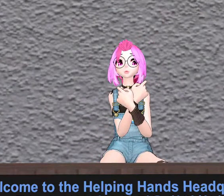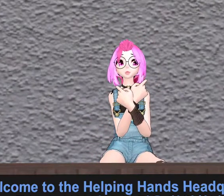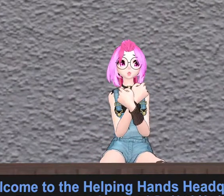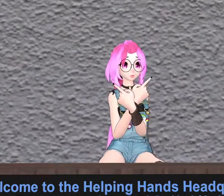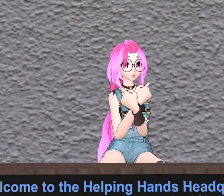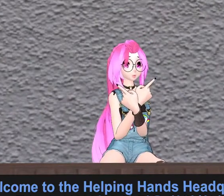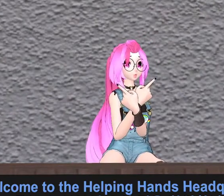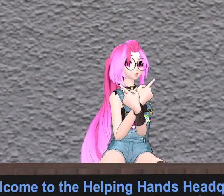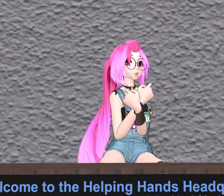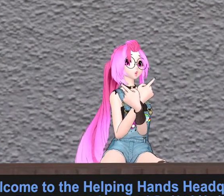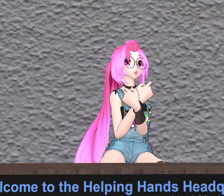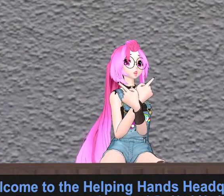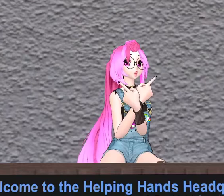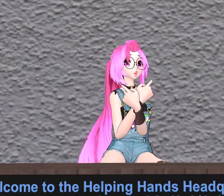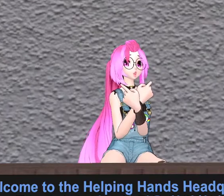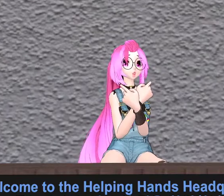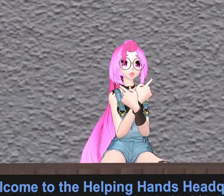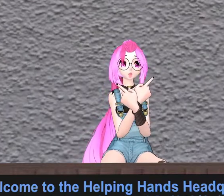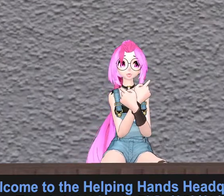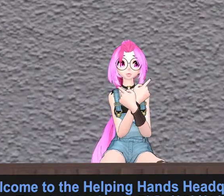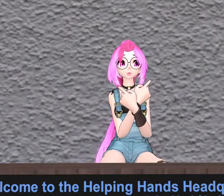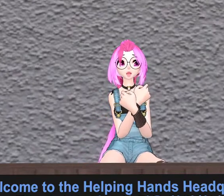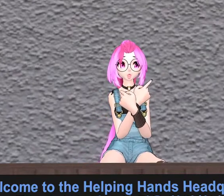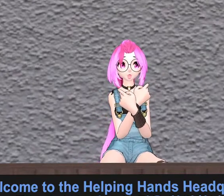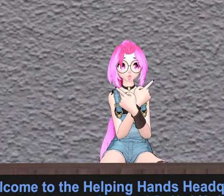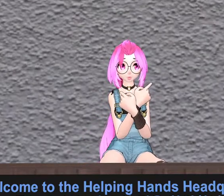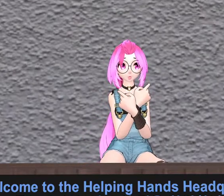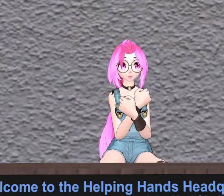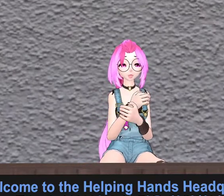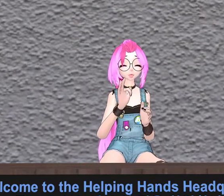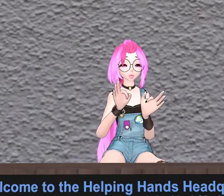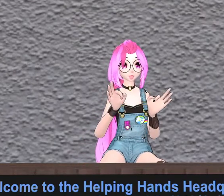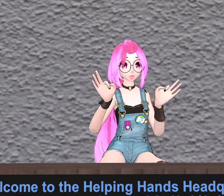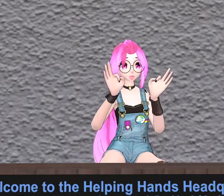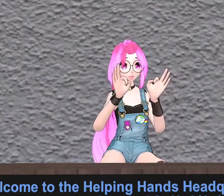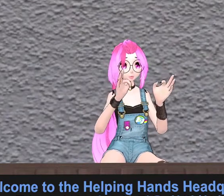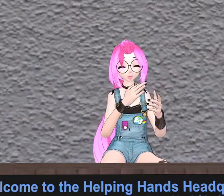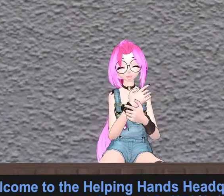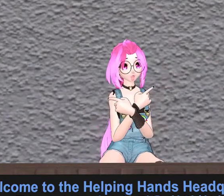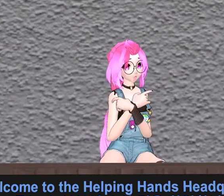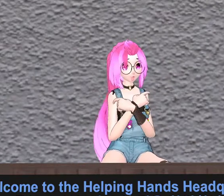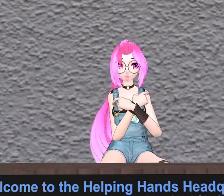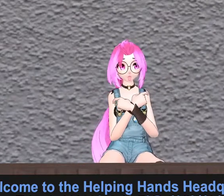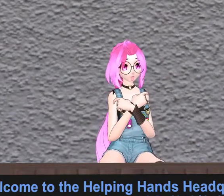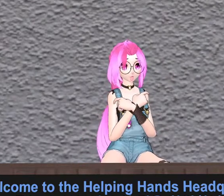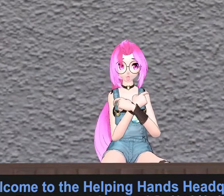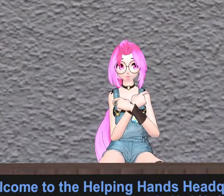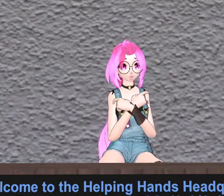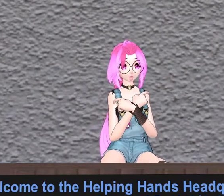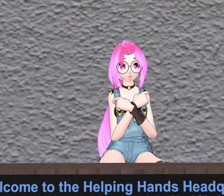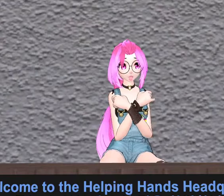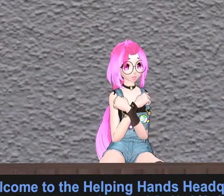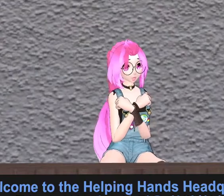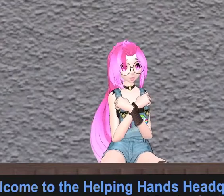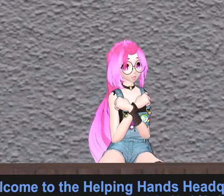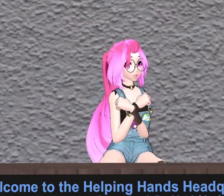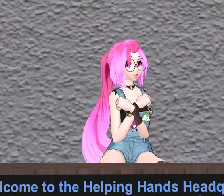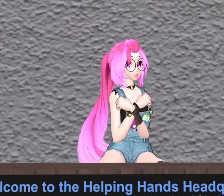Austria, you wiggle your fingers. Austria, it's important. It's not touching your chest. You're not giving yourself a